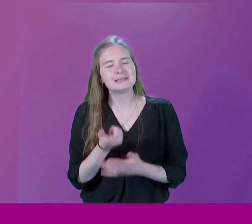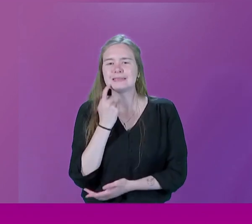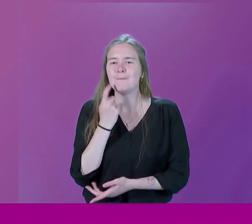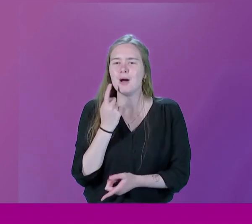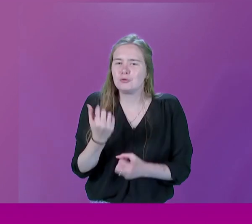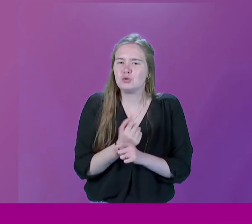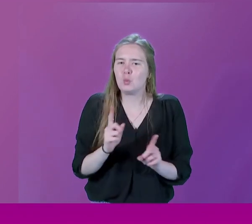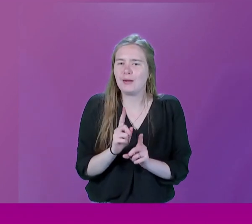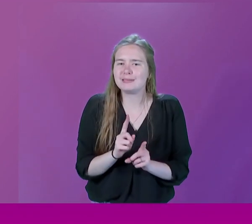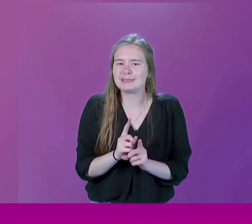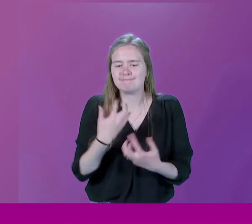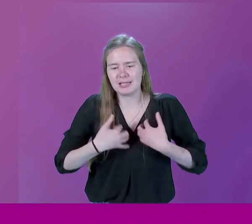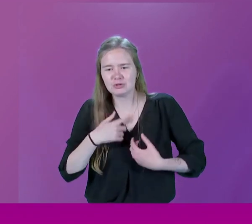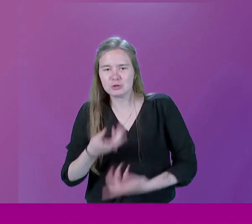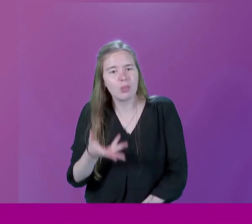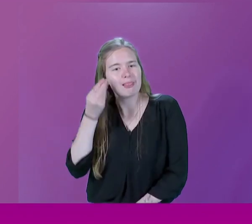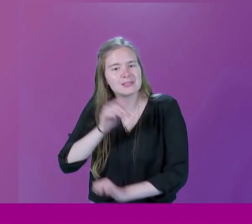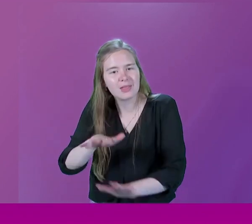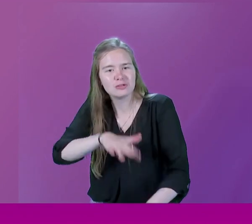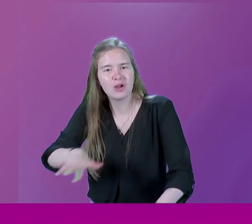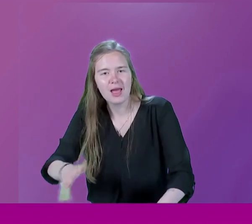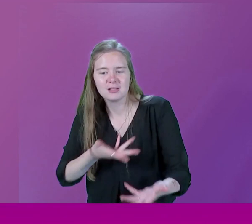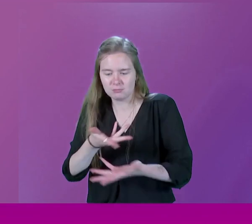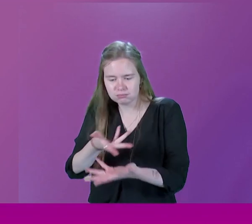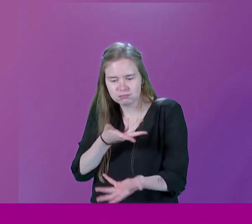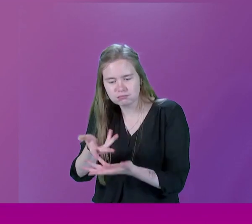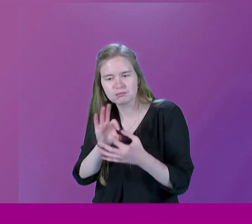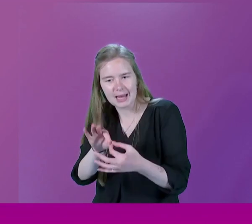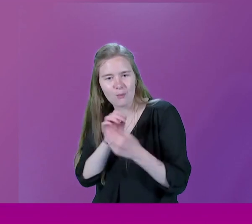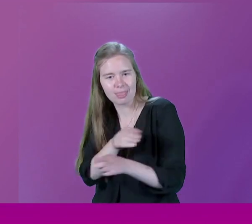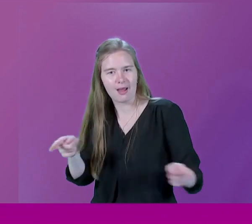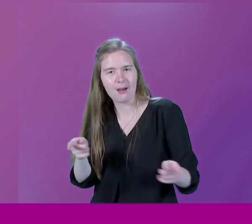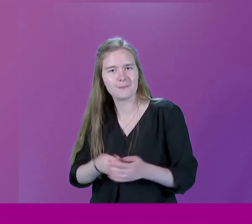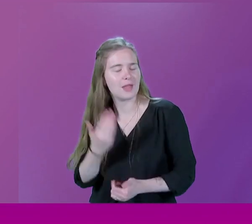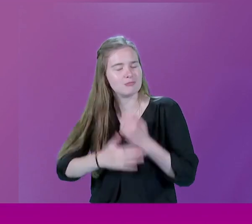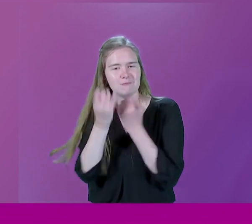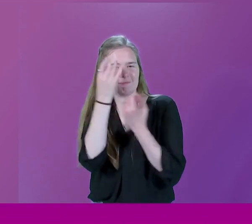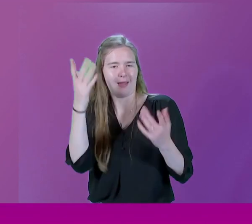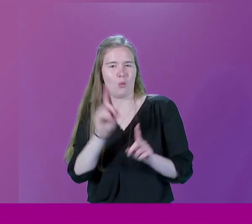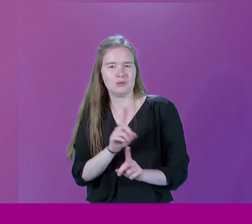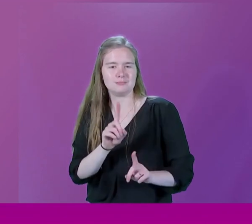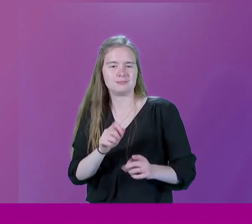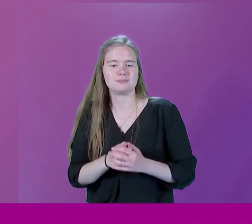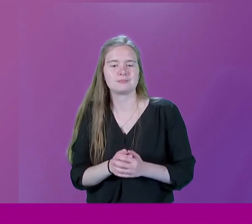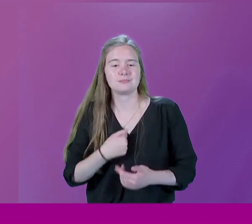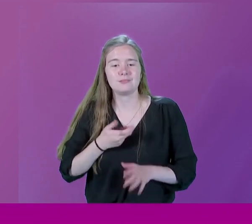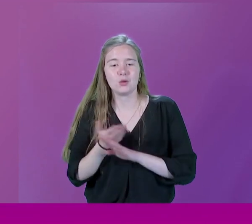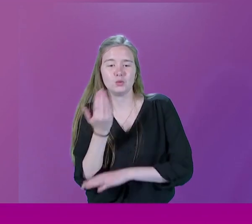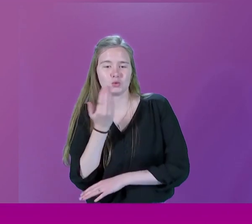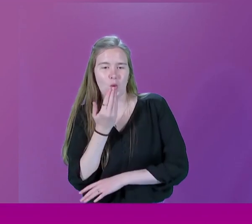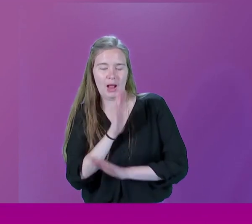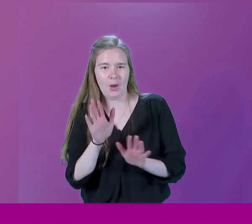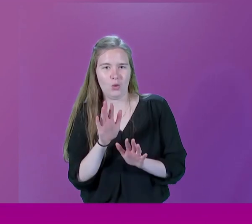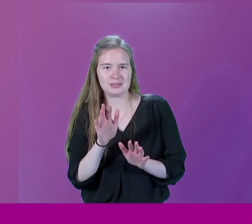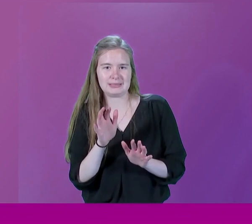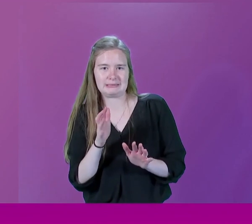simply being interested enough to listen to that person. And I'll never forget that, you know, at school I wasn't